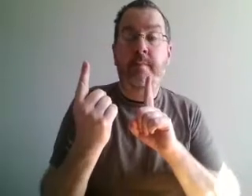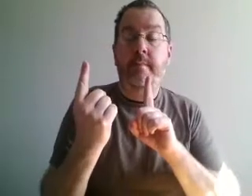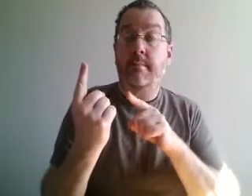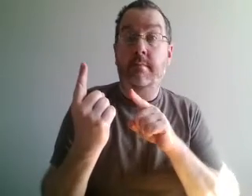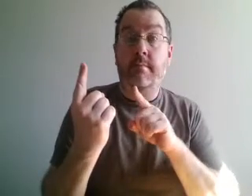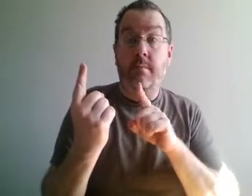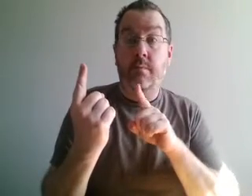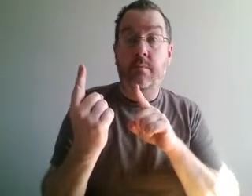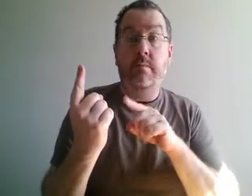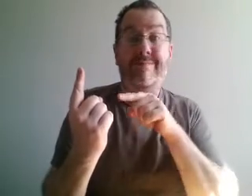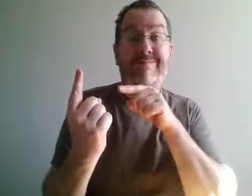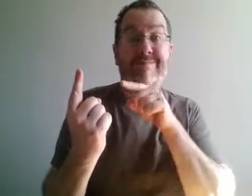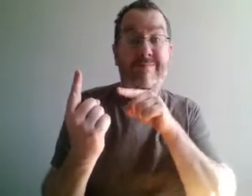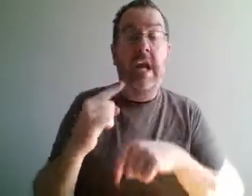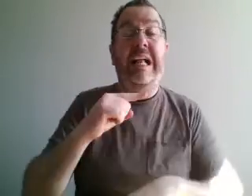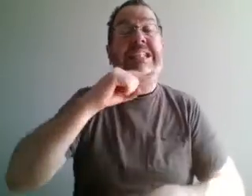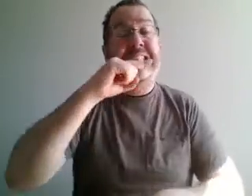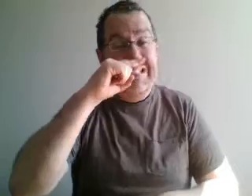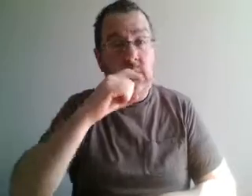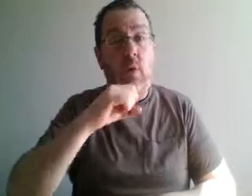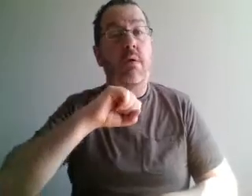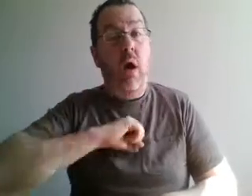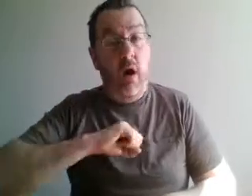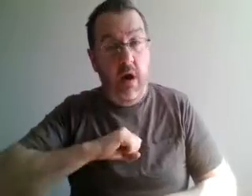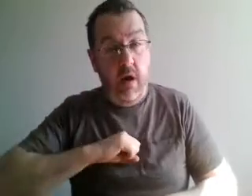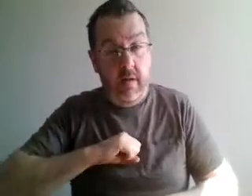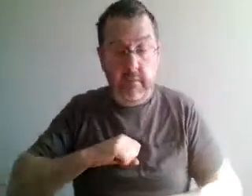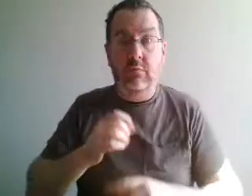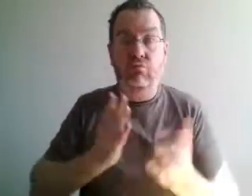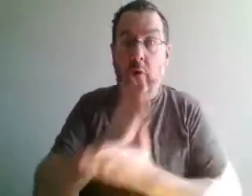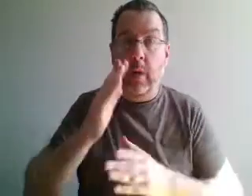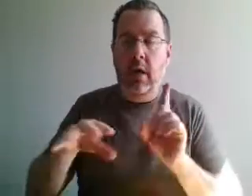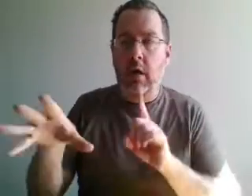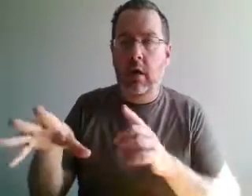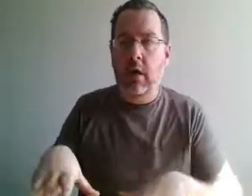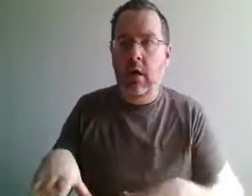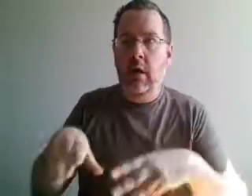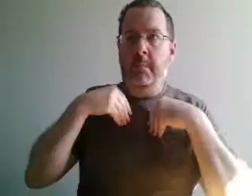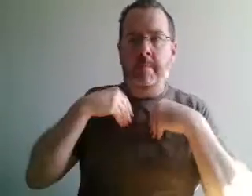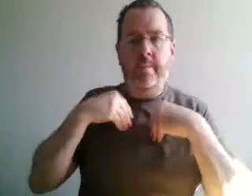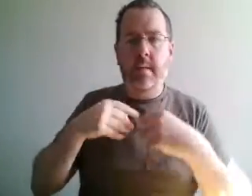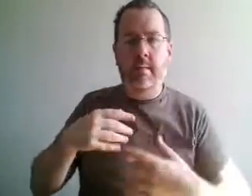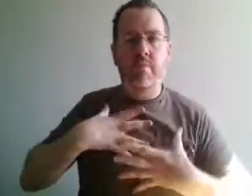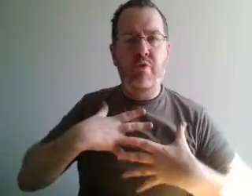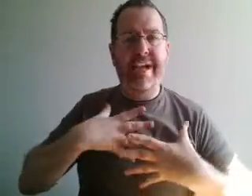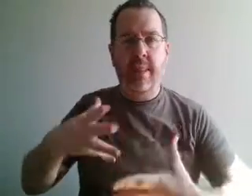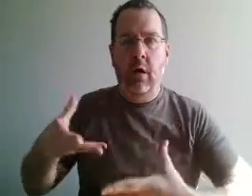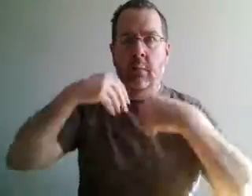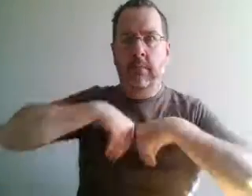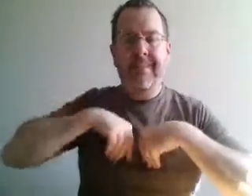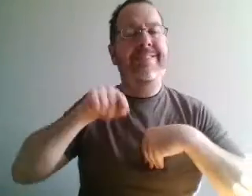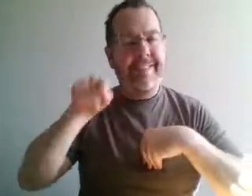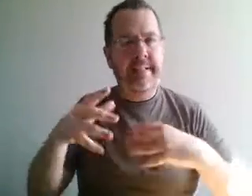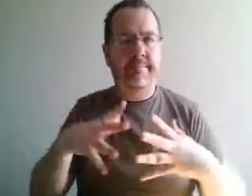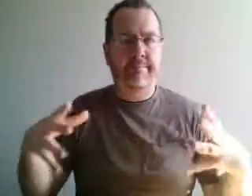droplets from someone who has sneezed and coughed in your vicinity. So that's the biggest risk. The risks of outrunning with somebody, that's